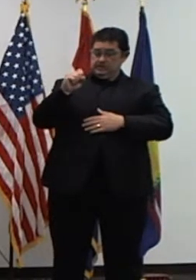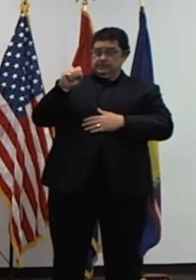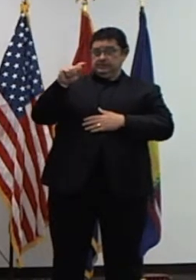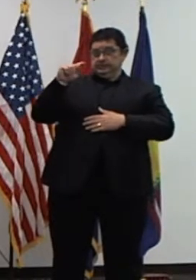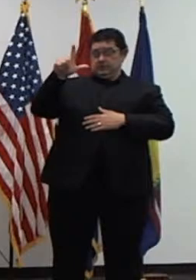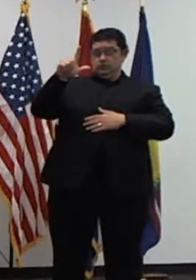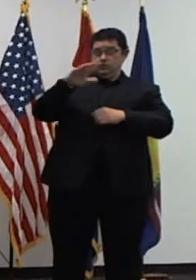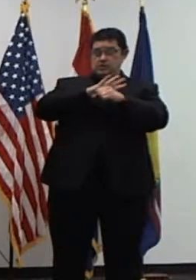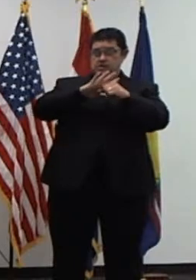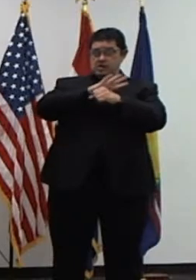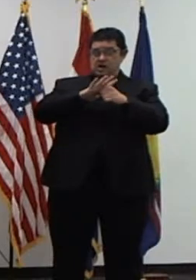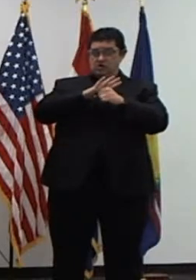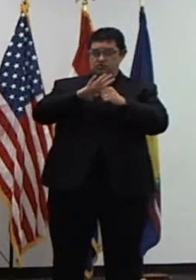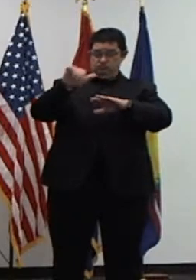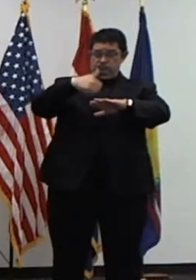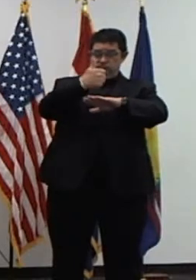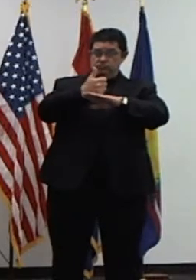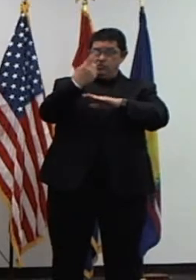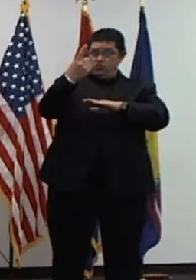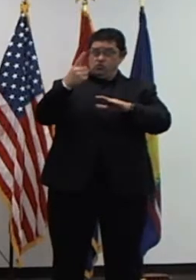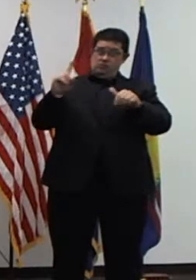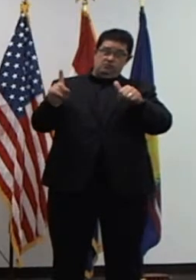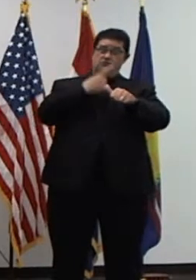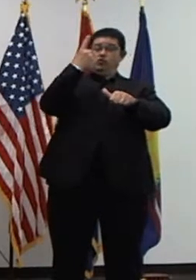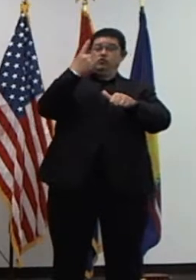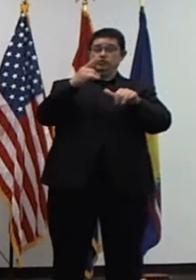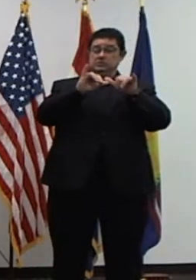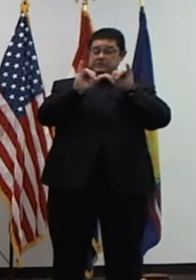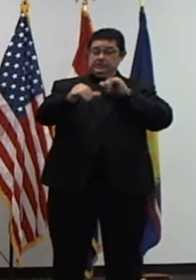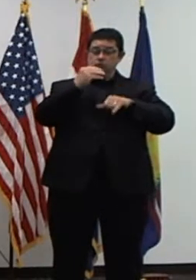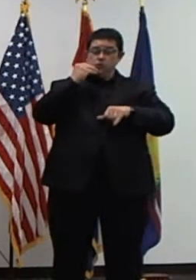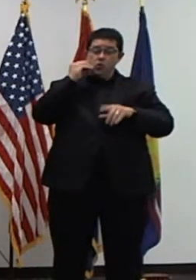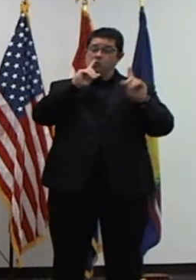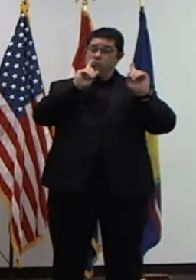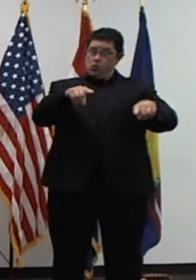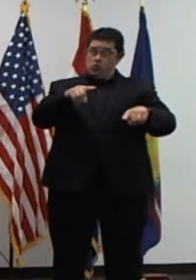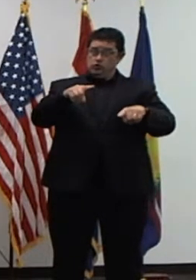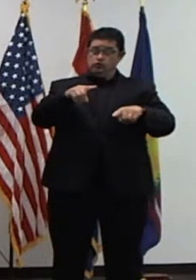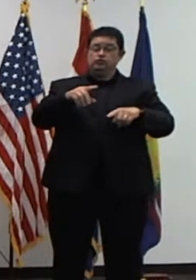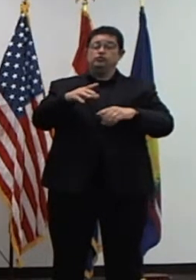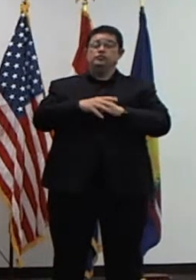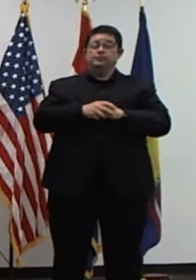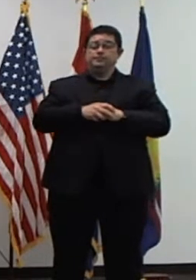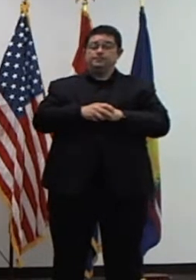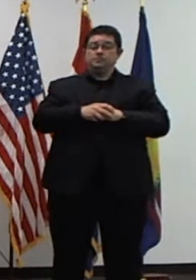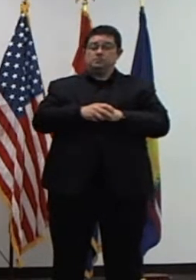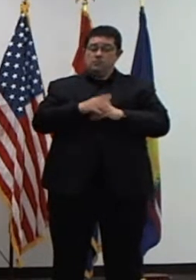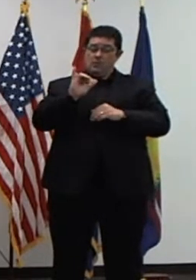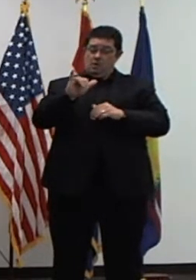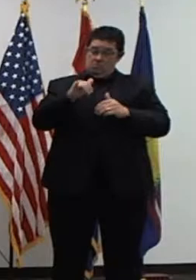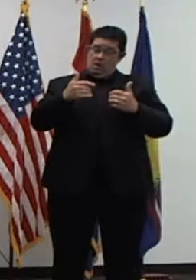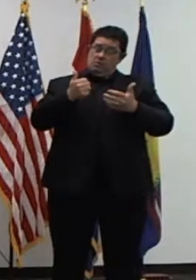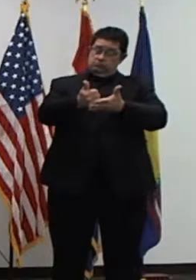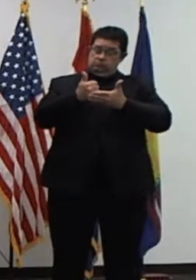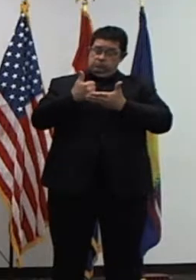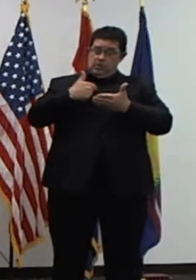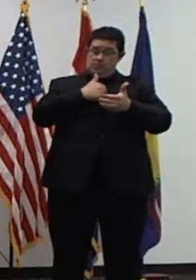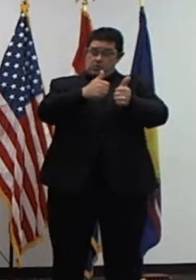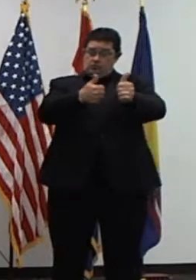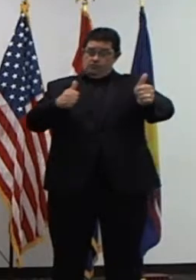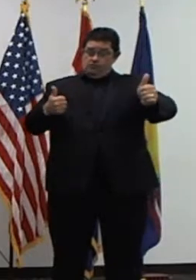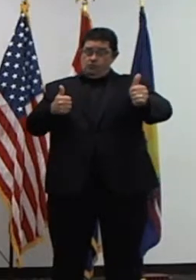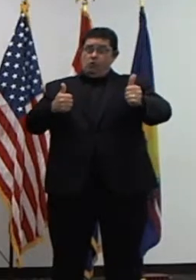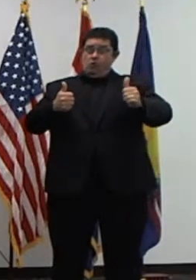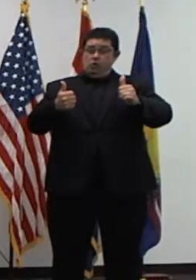country, and this helped us save hundreds of lives and avoid the devastation that we have seen across the country